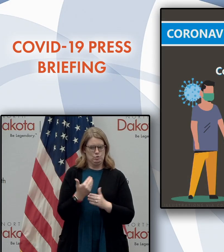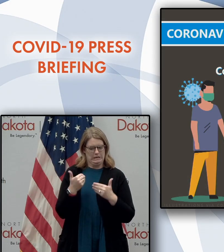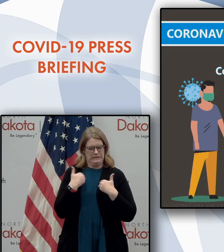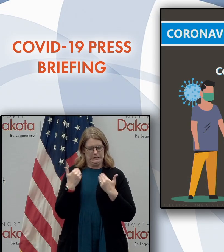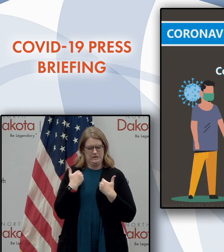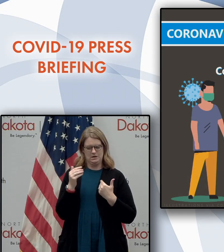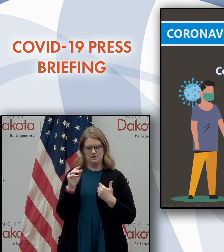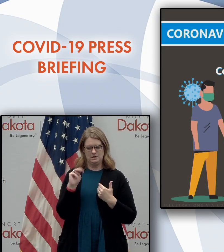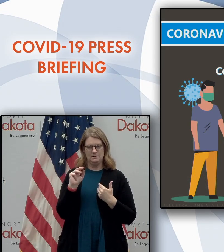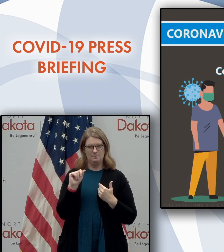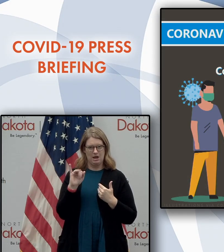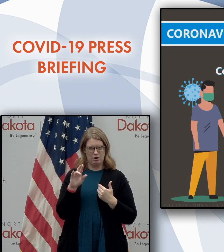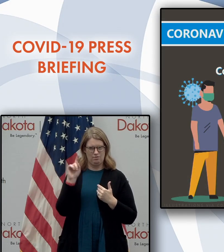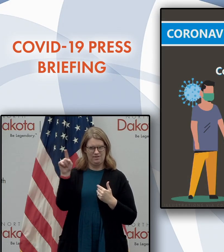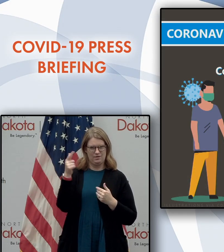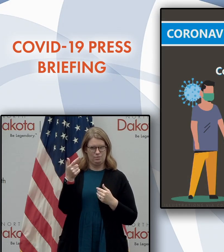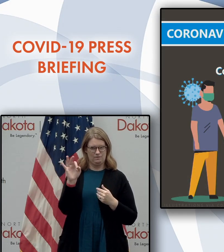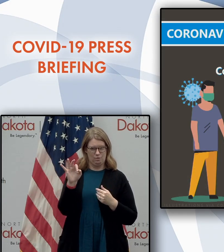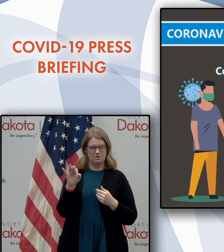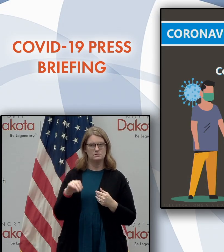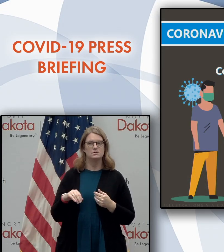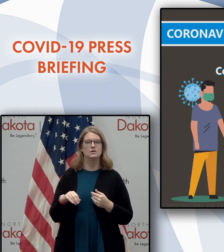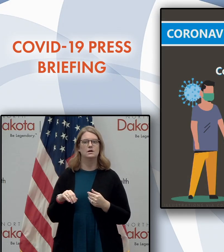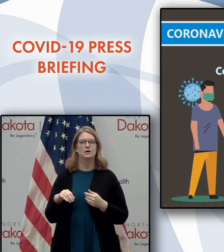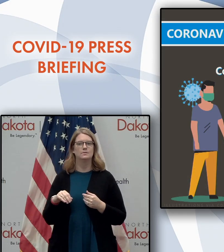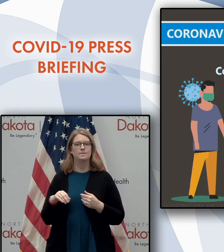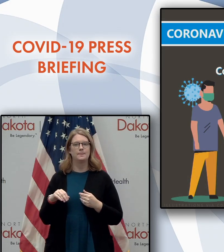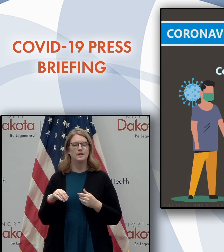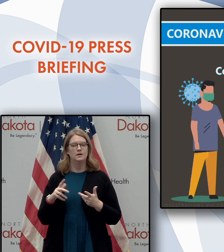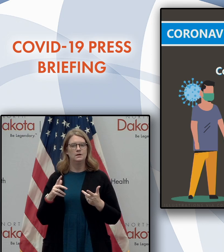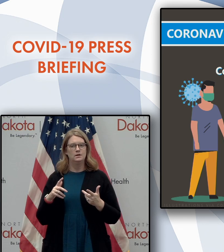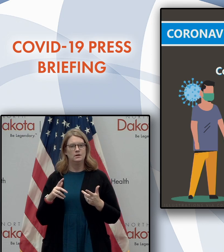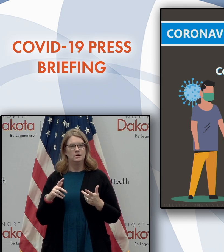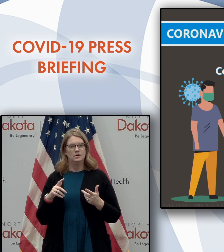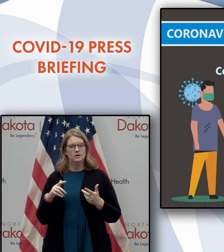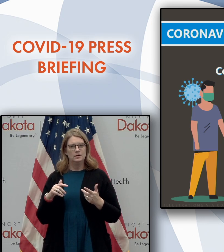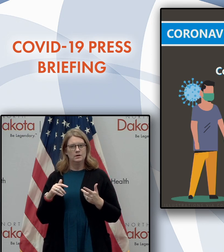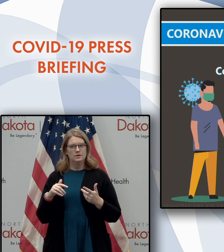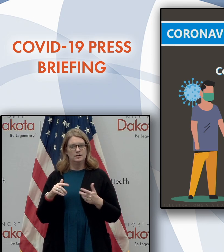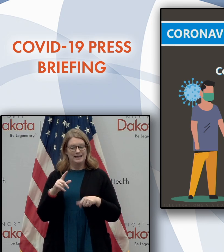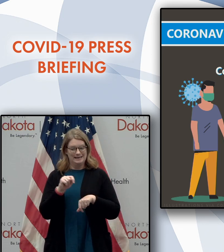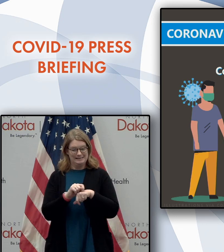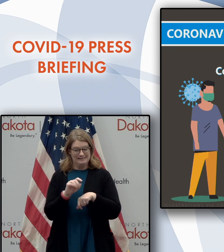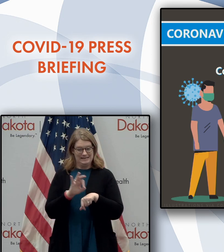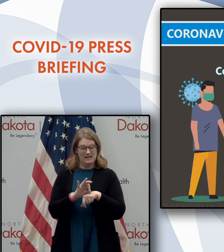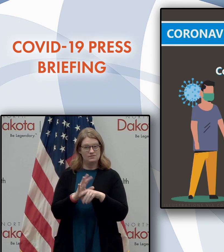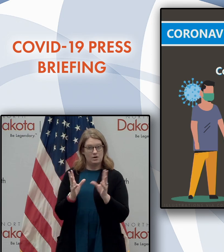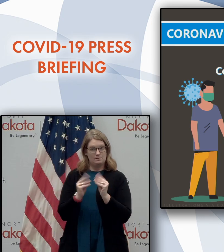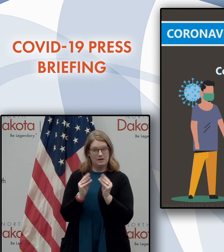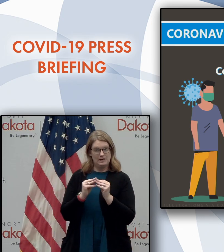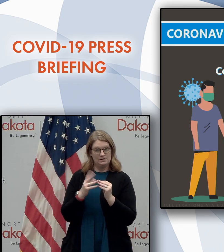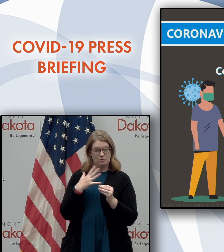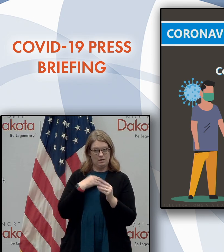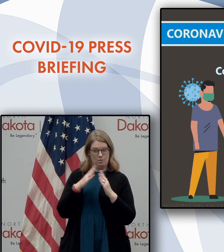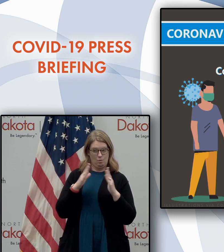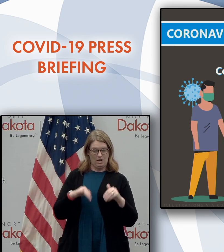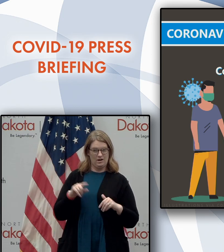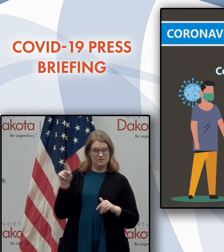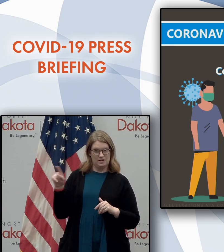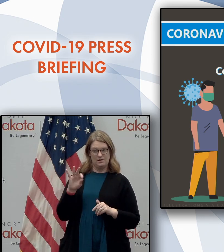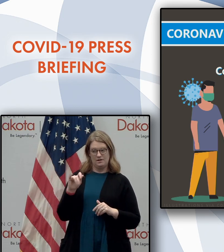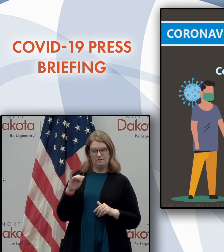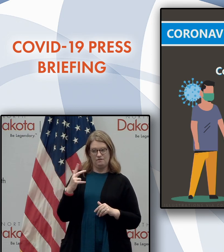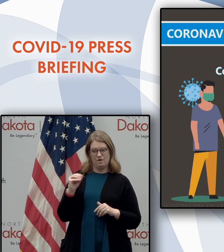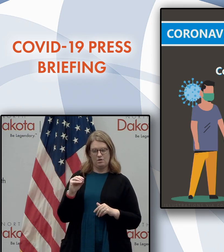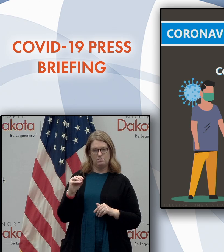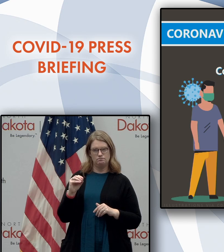mayor in Grand Forks, and he, after our task force meeting that we had with the White House in Fargo, went